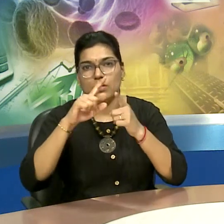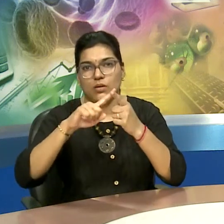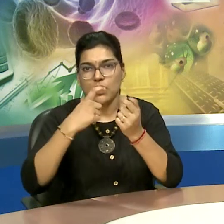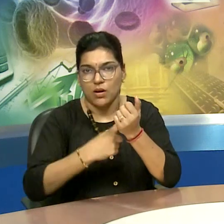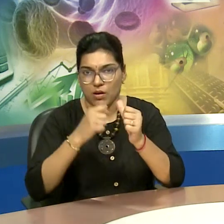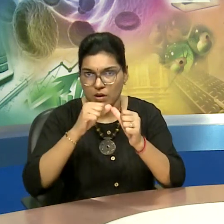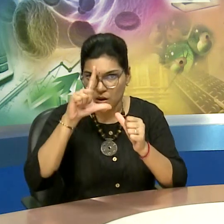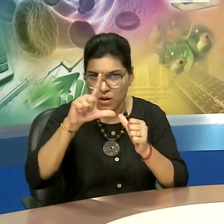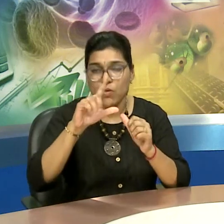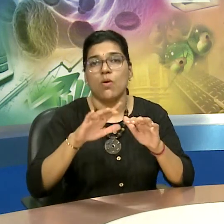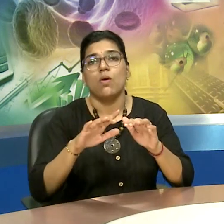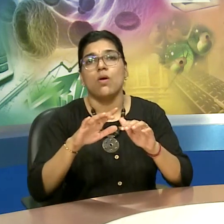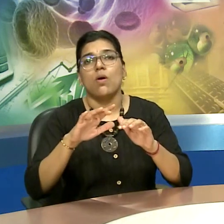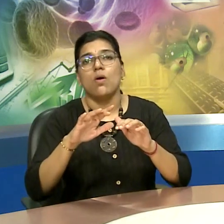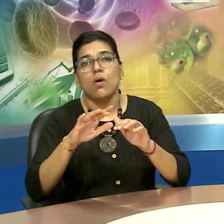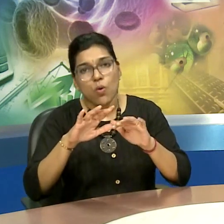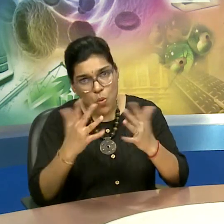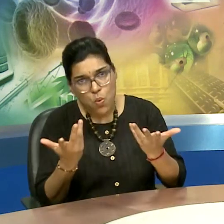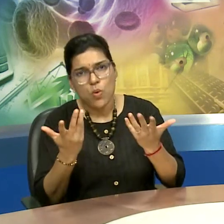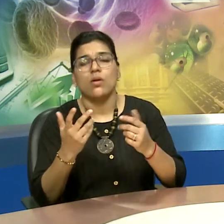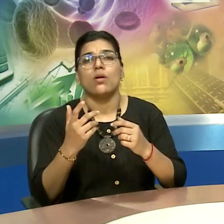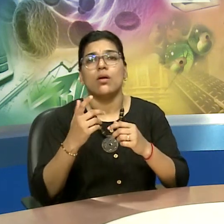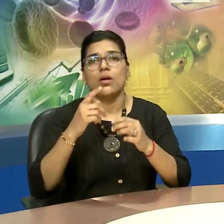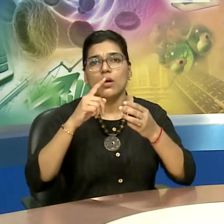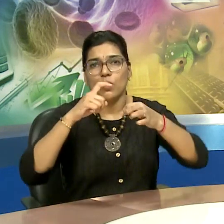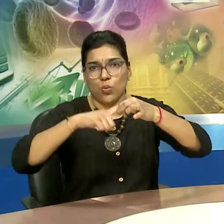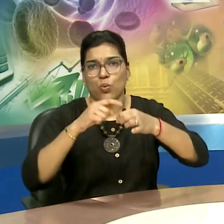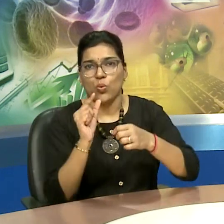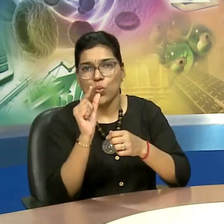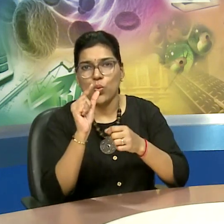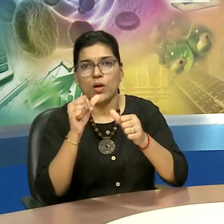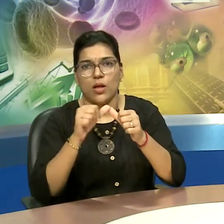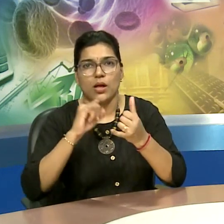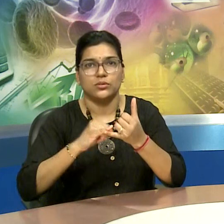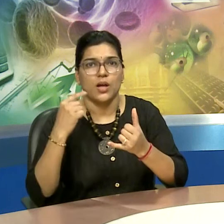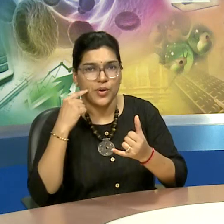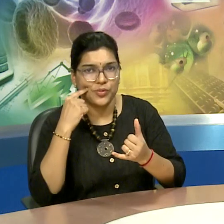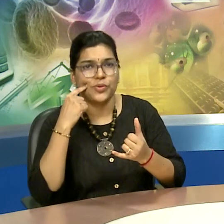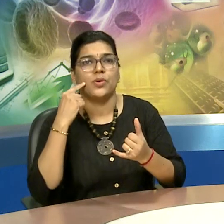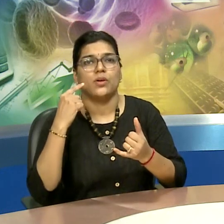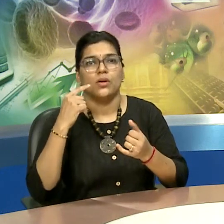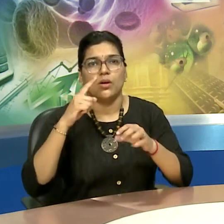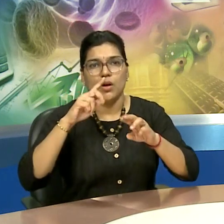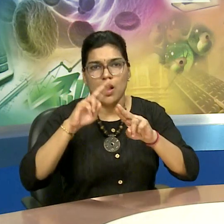The state must work in close cooperation with the center constitutional